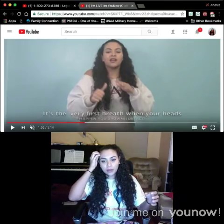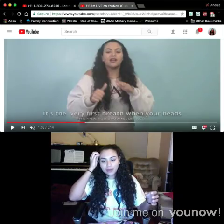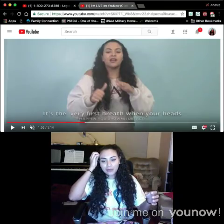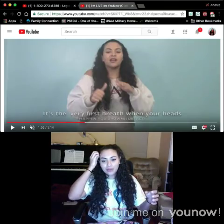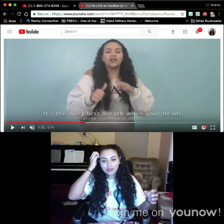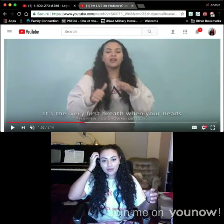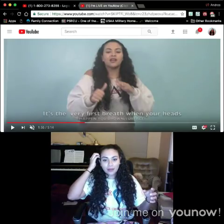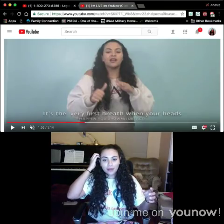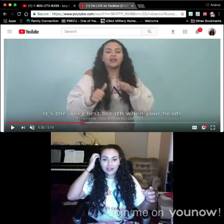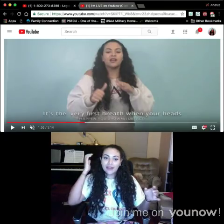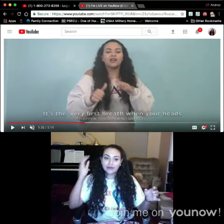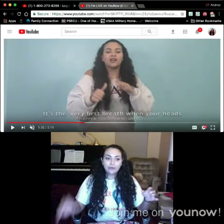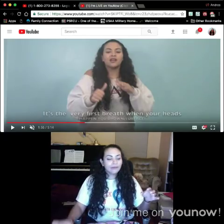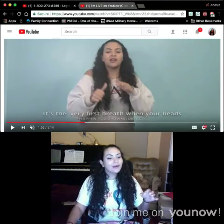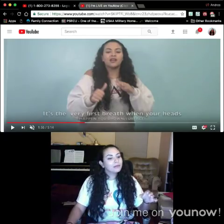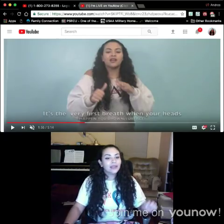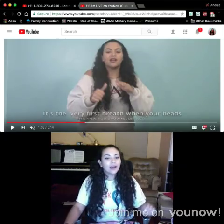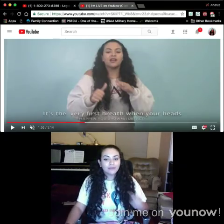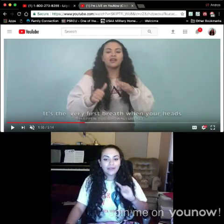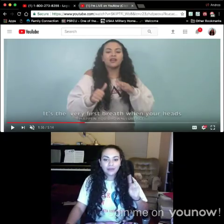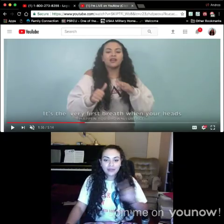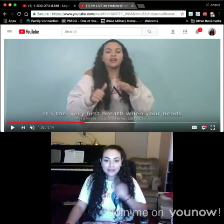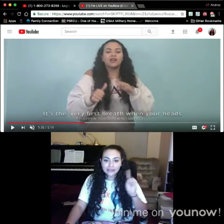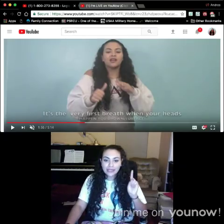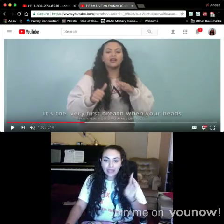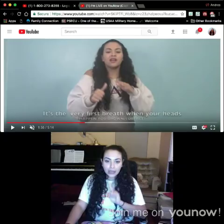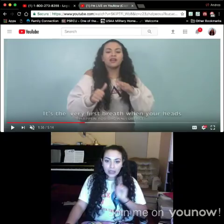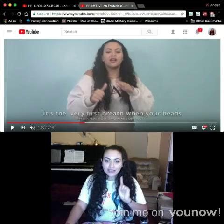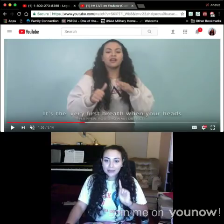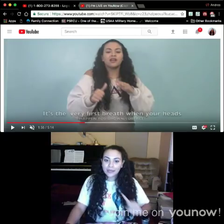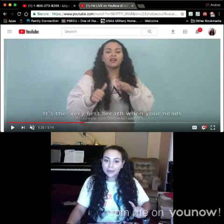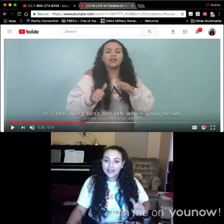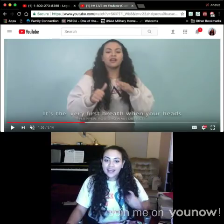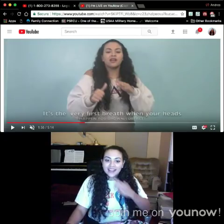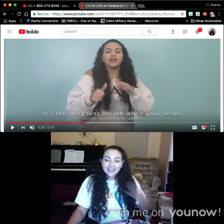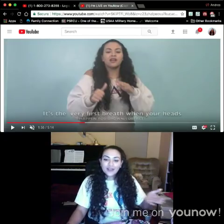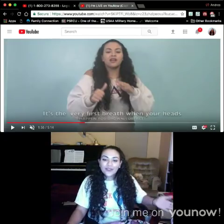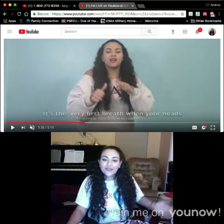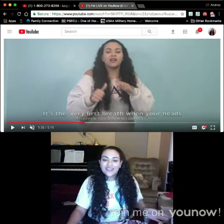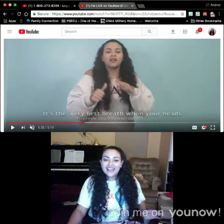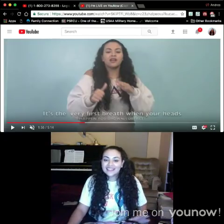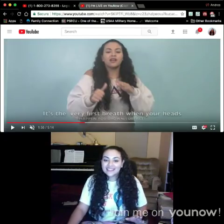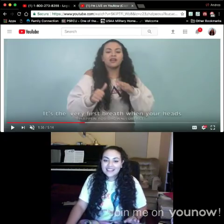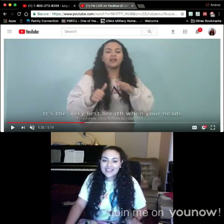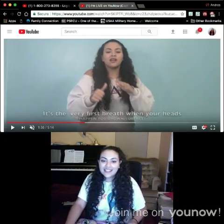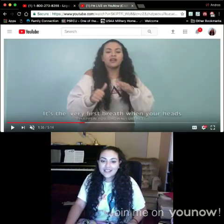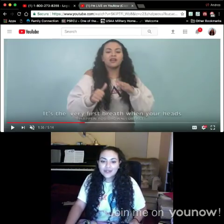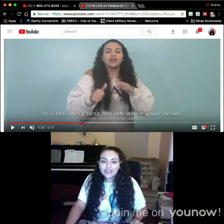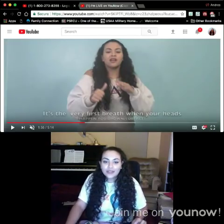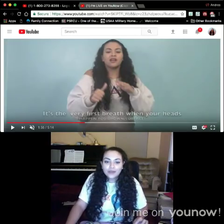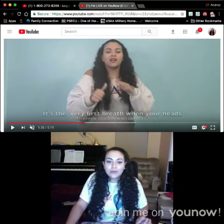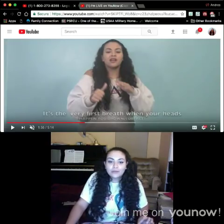You might be able to think of a better one. I don't know. I'm not completely confident with this gloss coming up. Thank you for the 50 likes. Thank